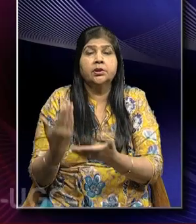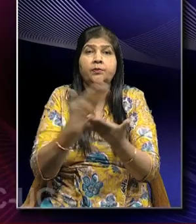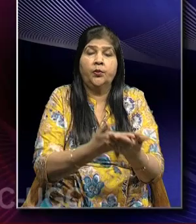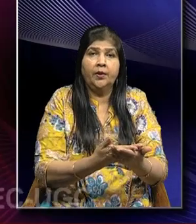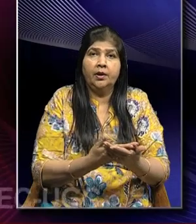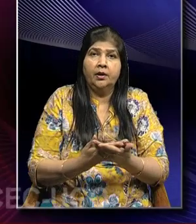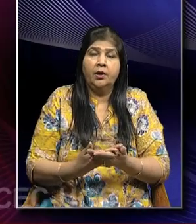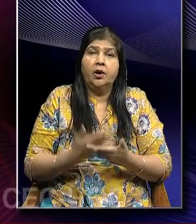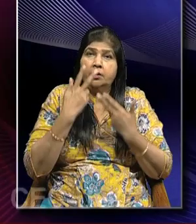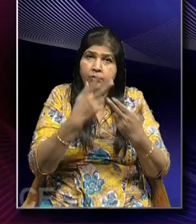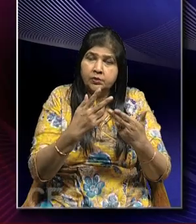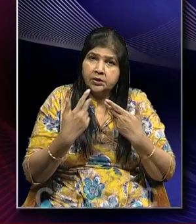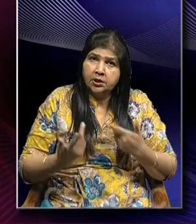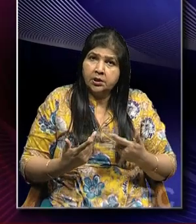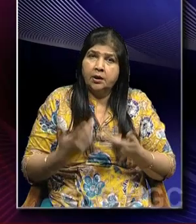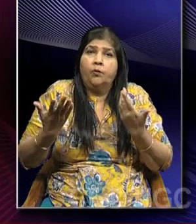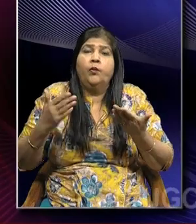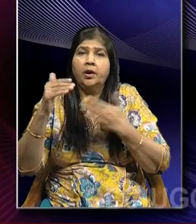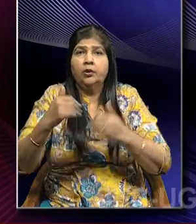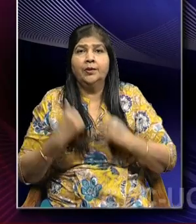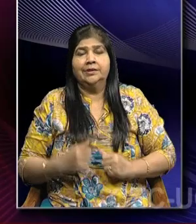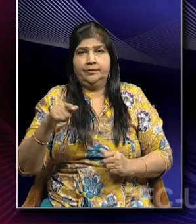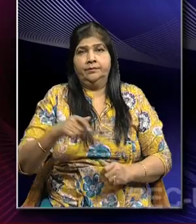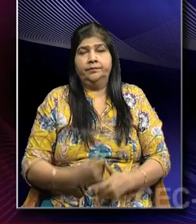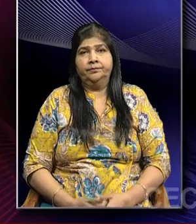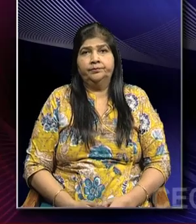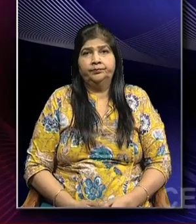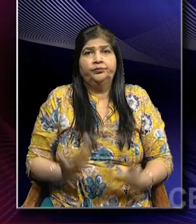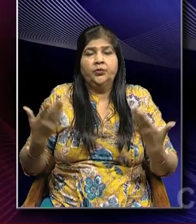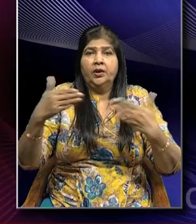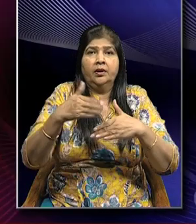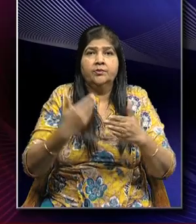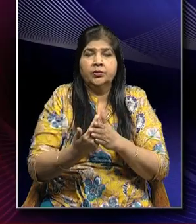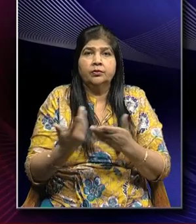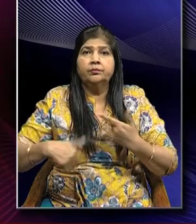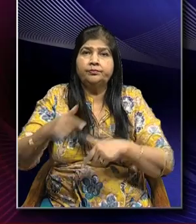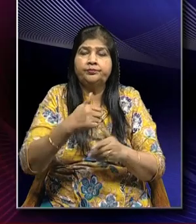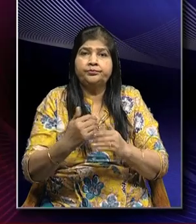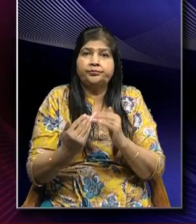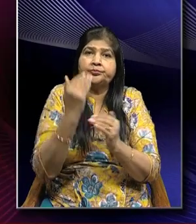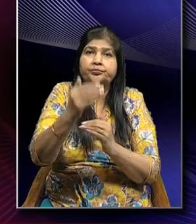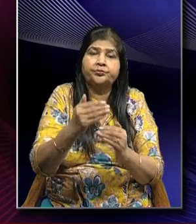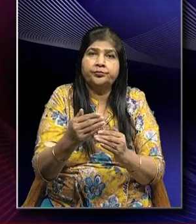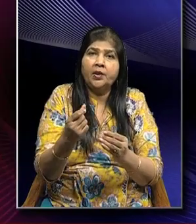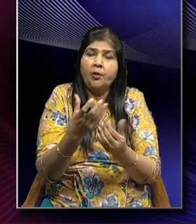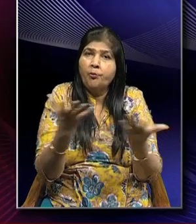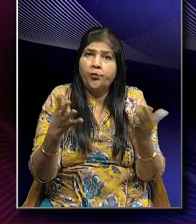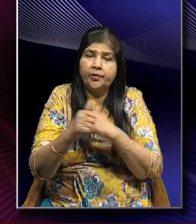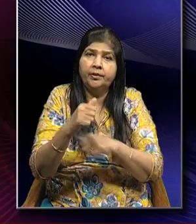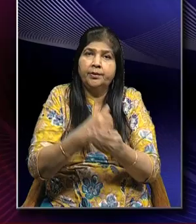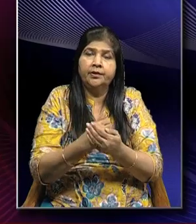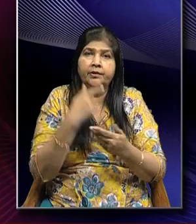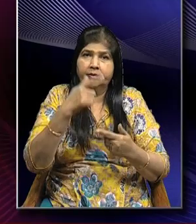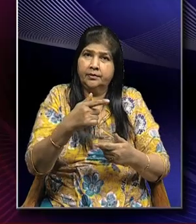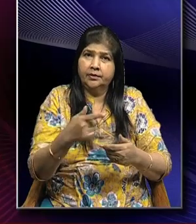opportunity to see that where do we stand when it comes to beyond profitability, or when it comes